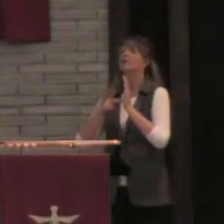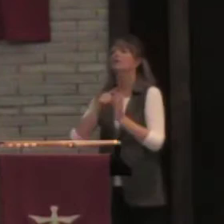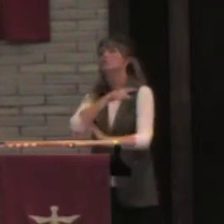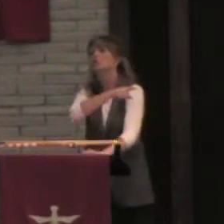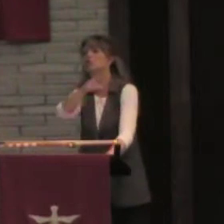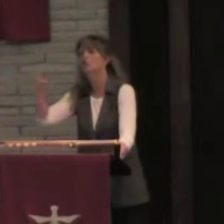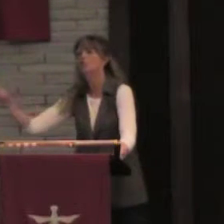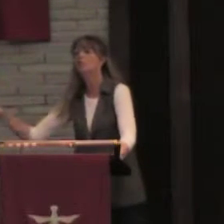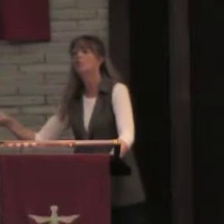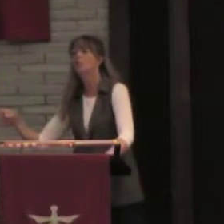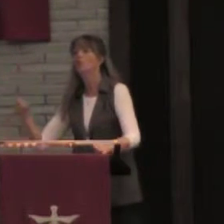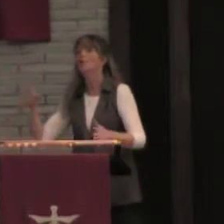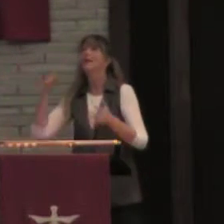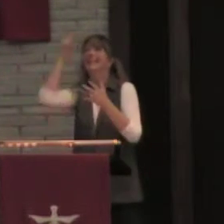gift.